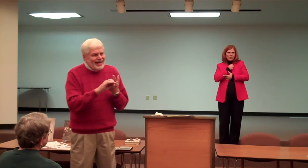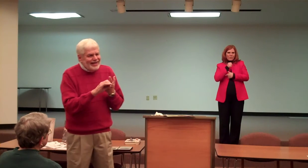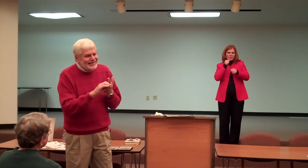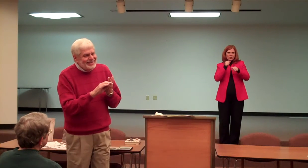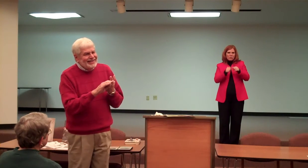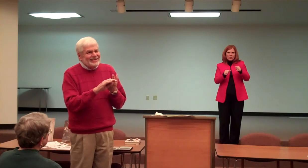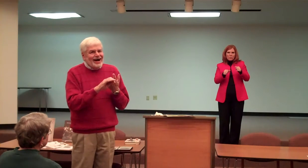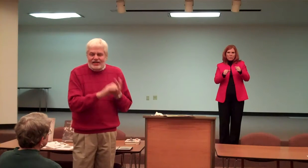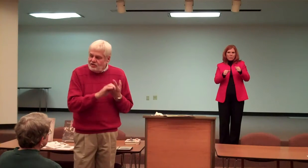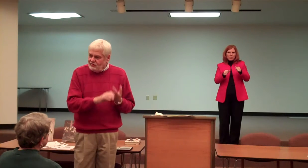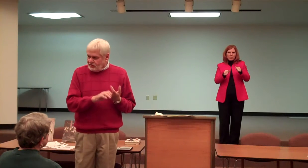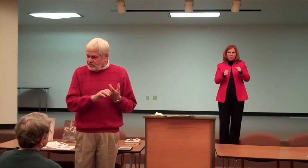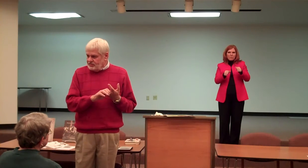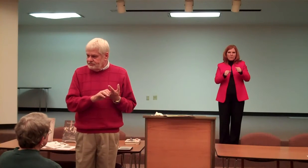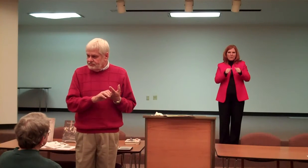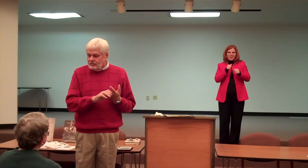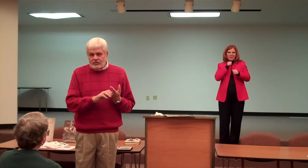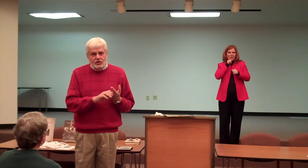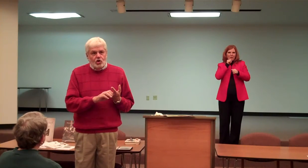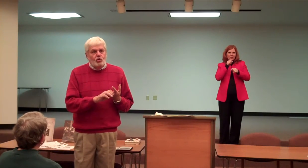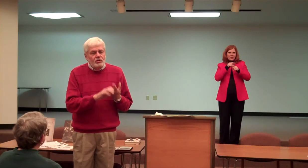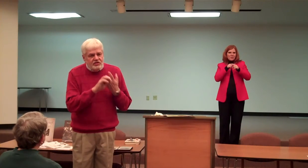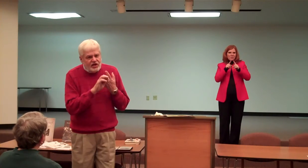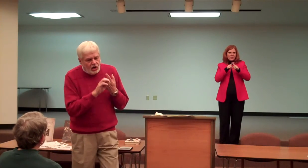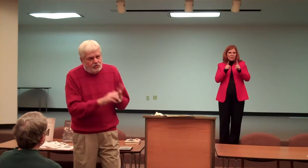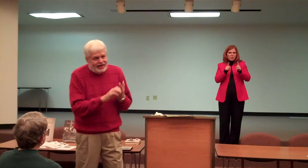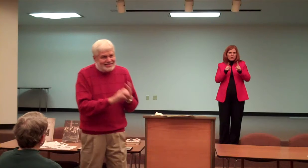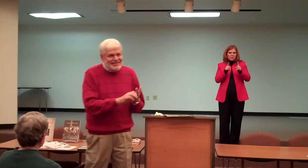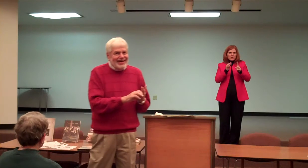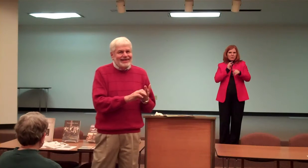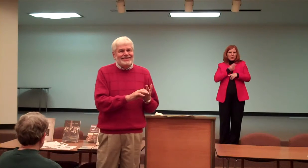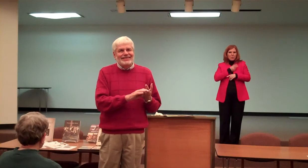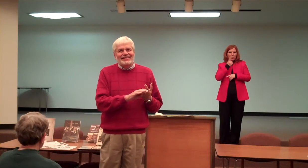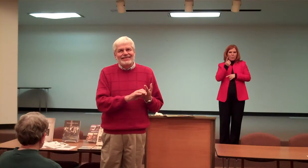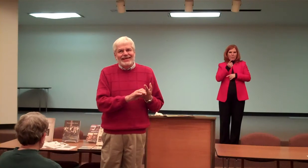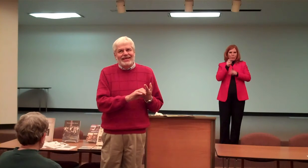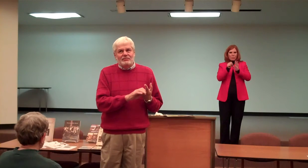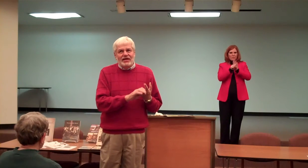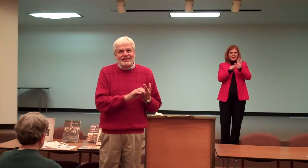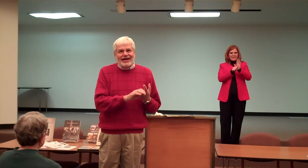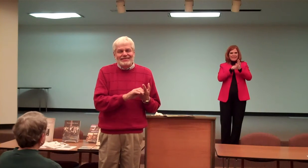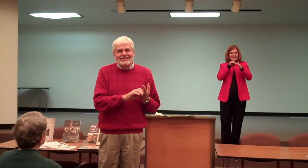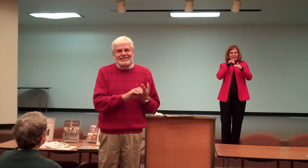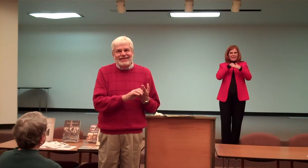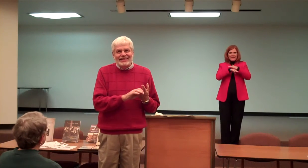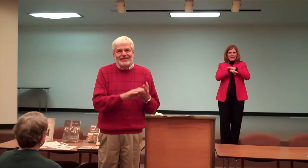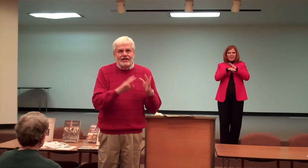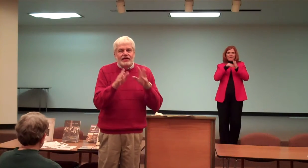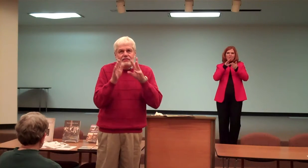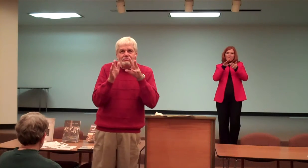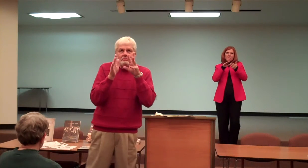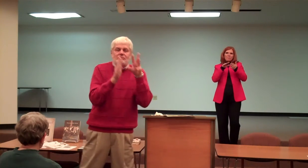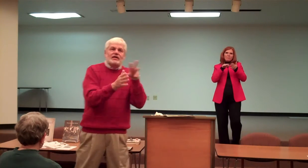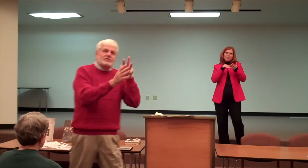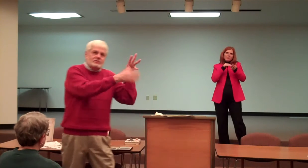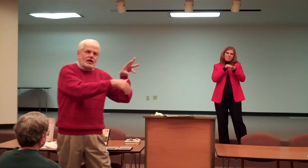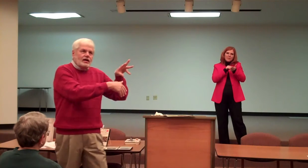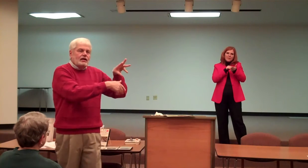so undiverse? We were the only state in the